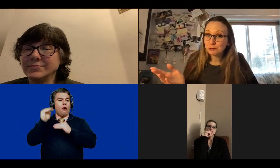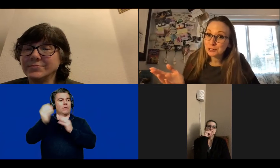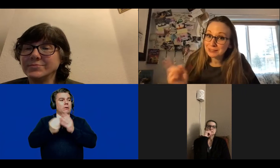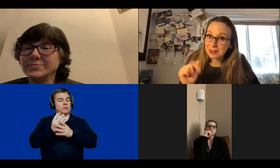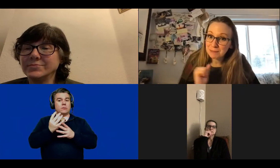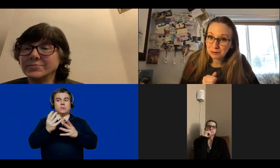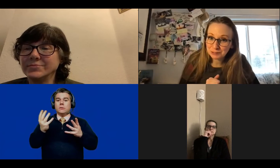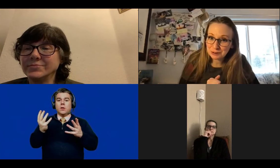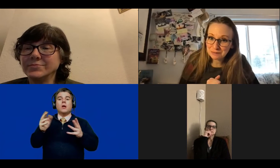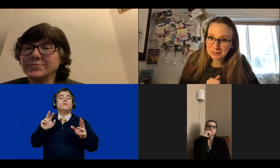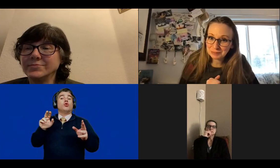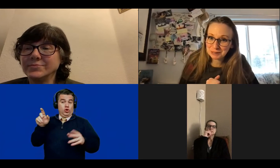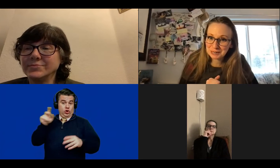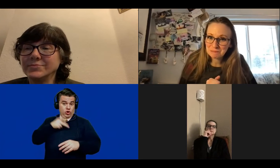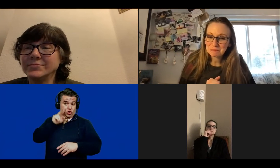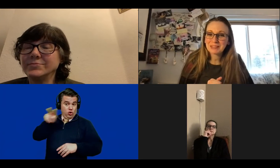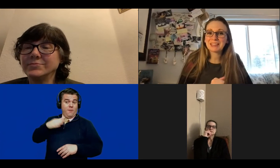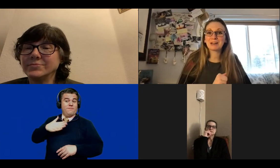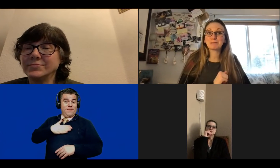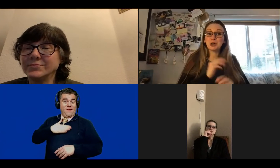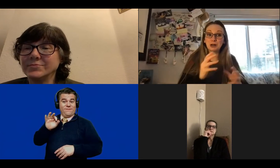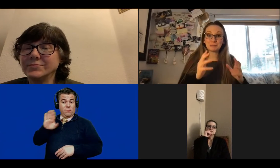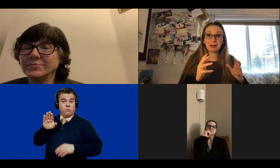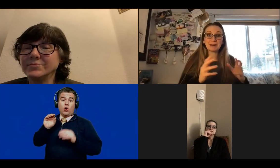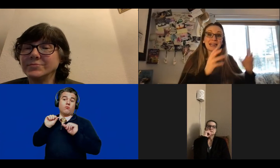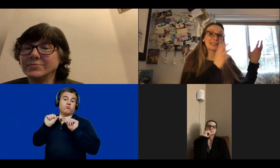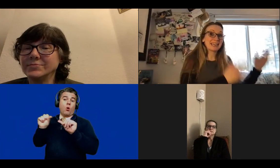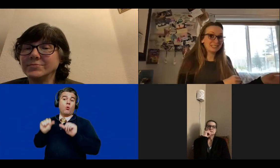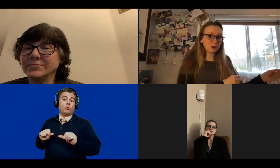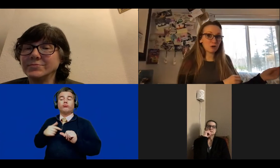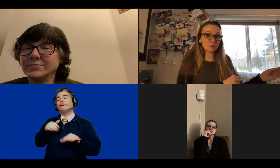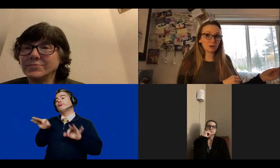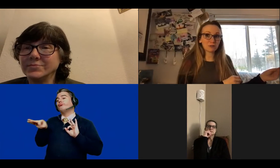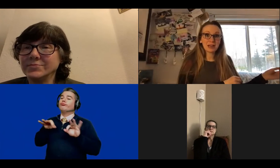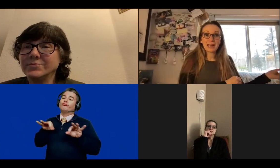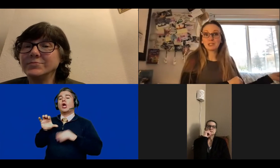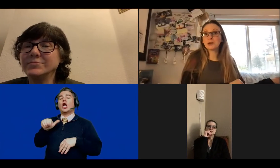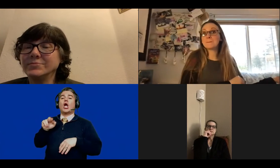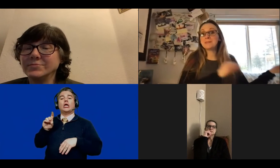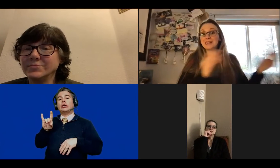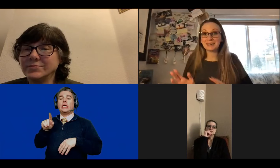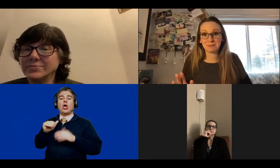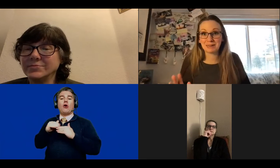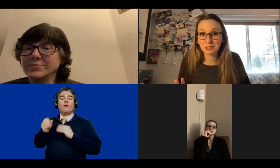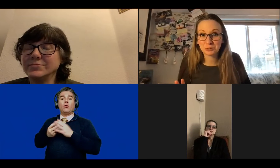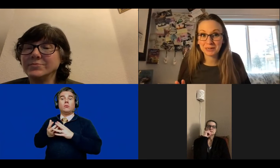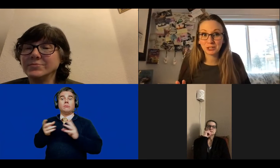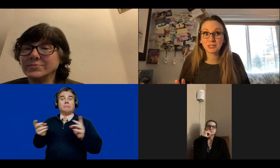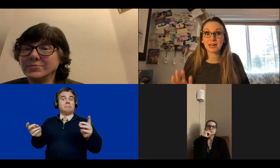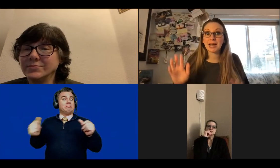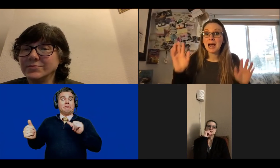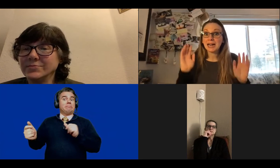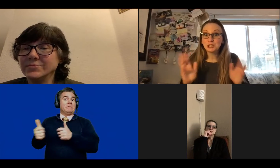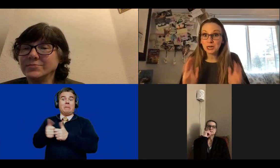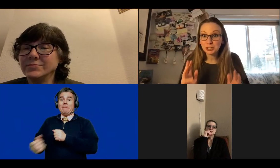a post that I posted on Facebook that talked about candida overgrowth. And she immediately messaged me and